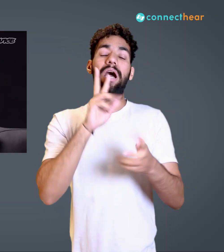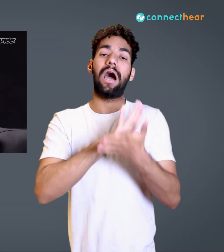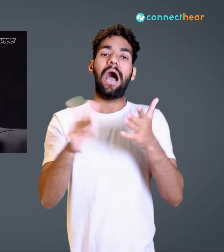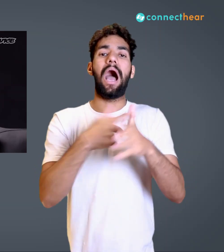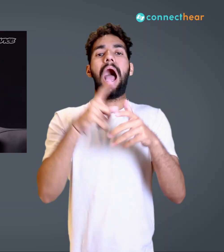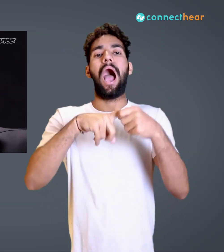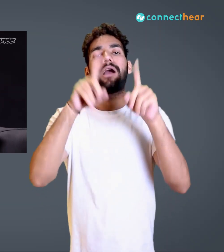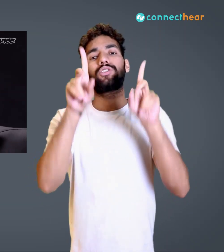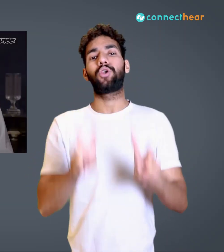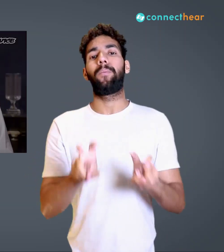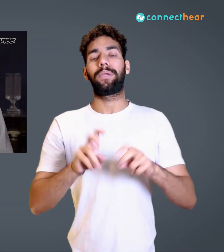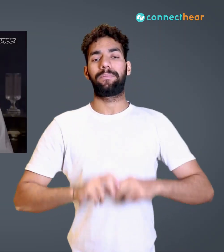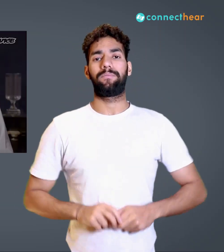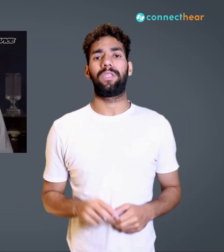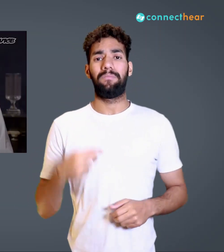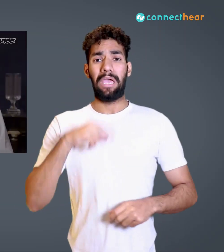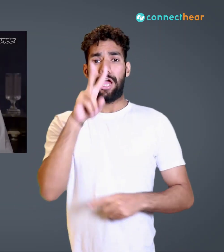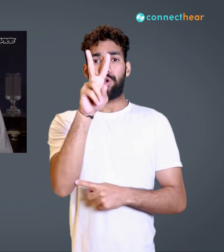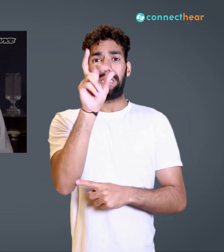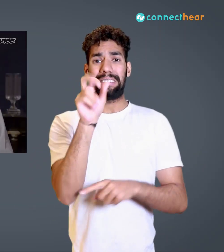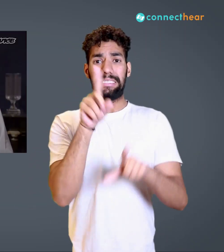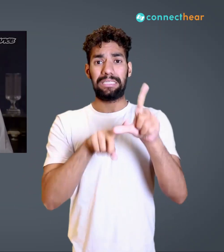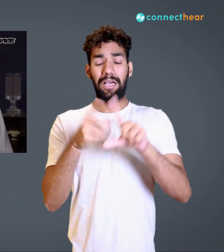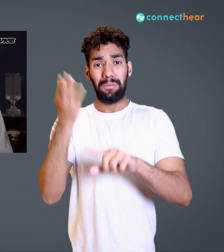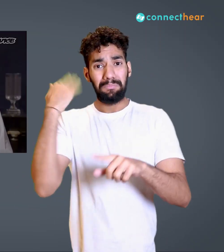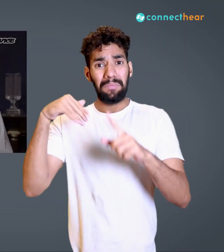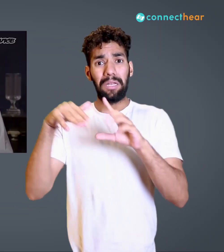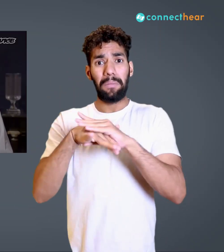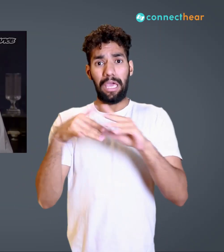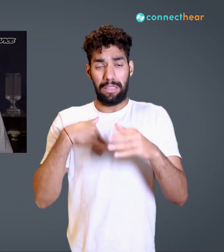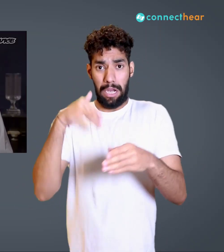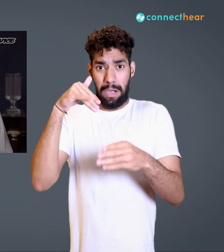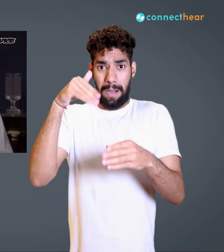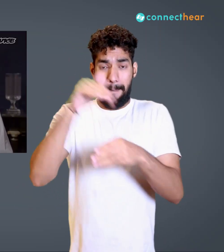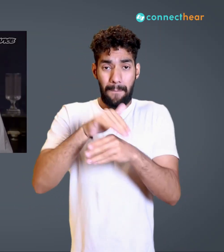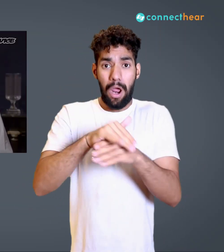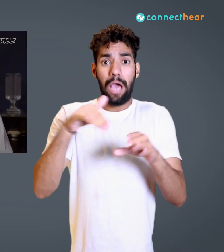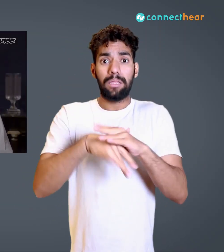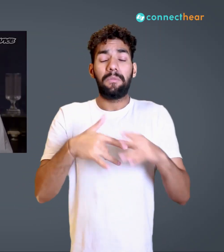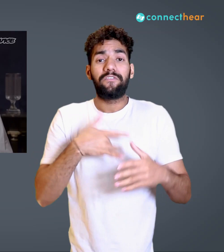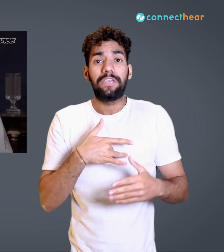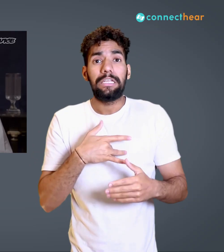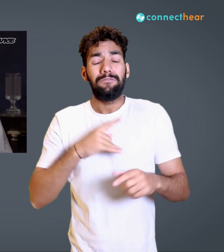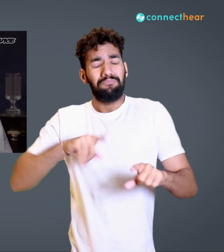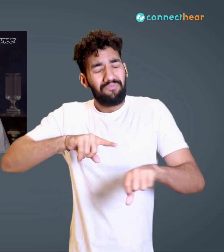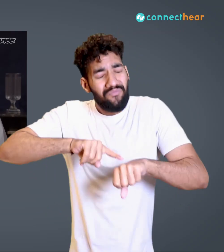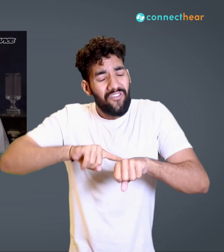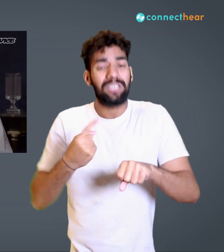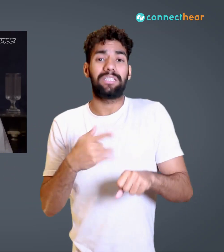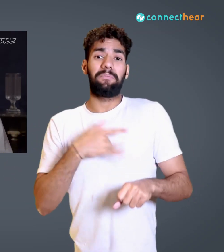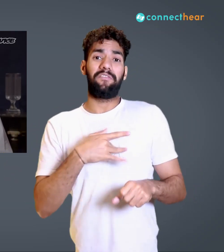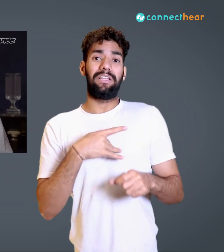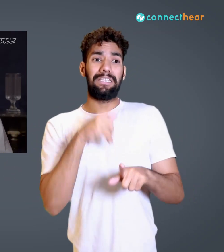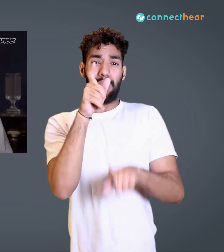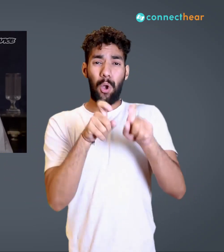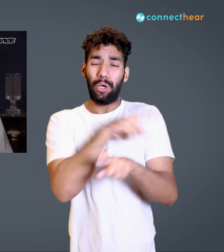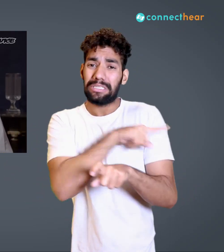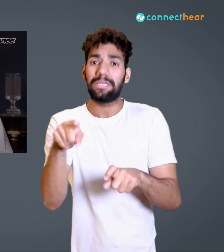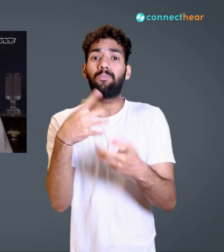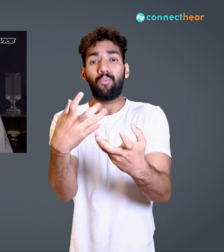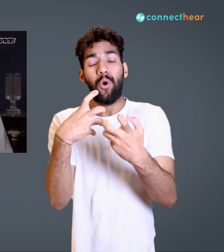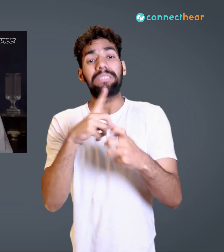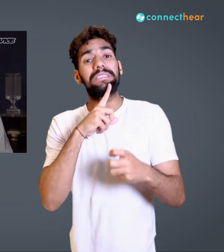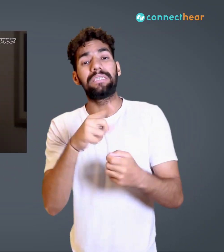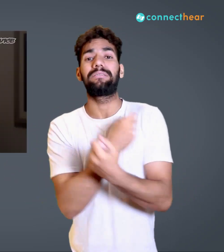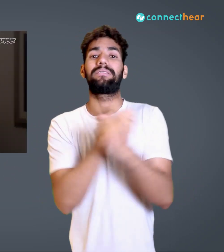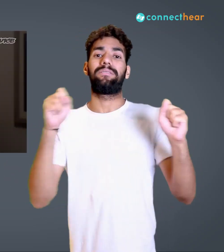means fundamental rights. In my 26 years of politics, it's the first time I feel that people realize that they want